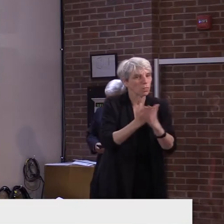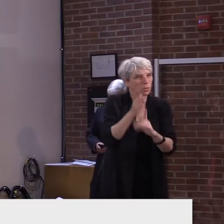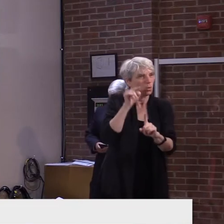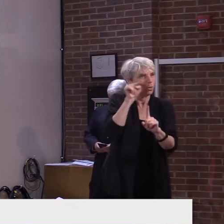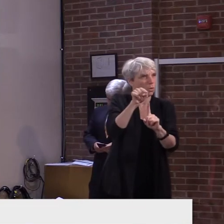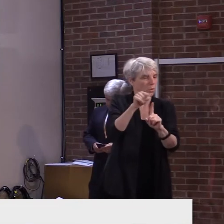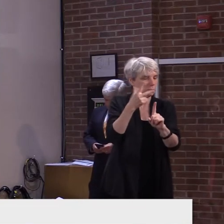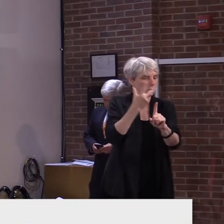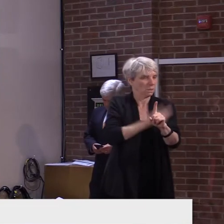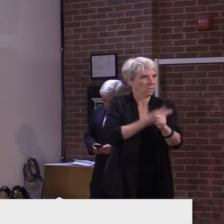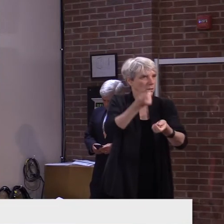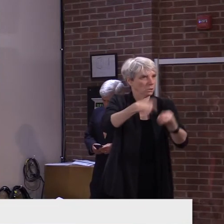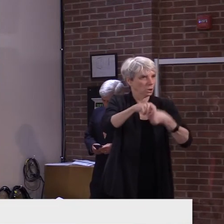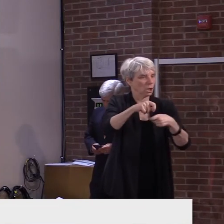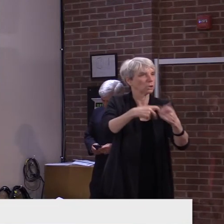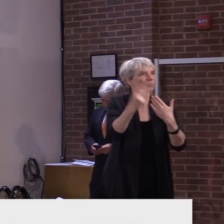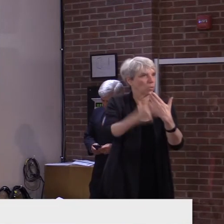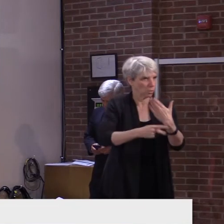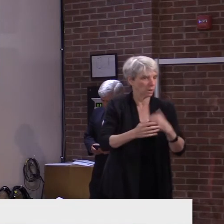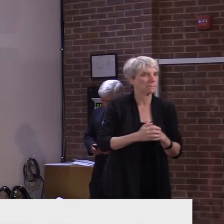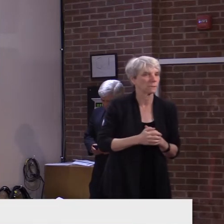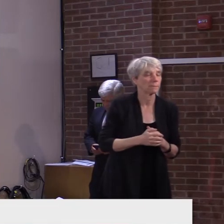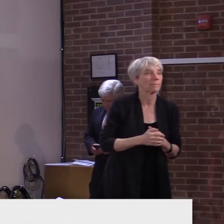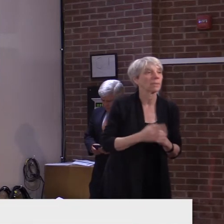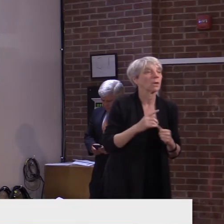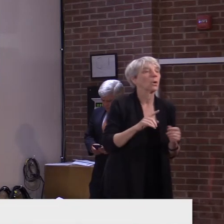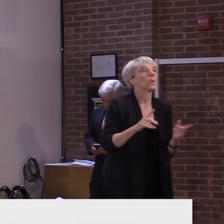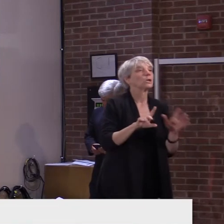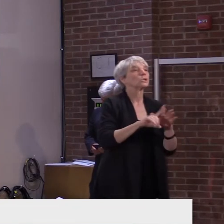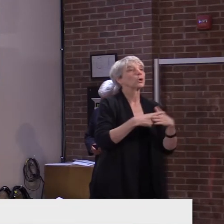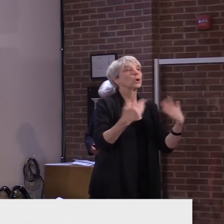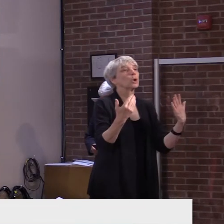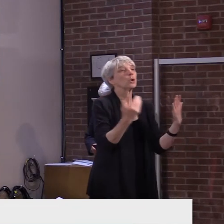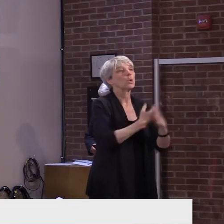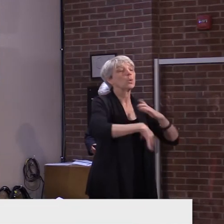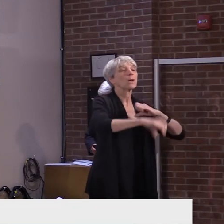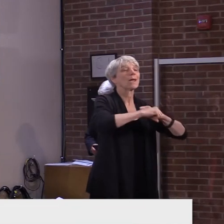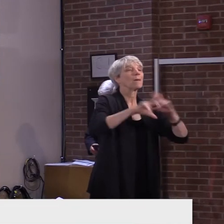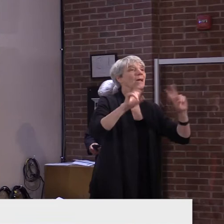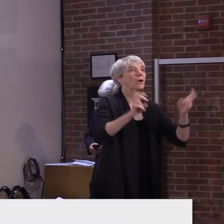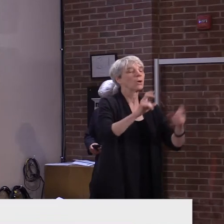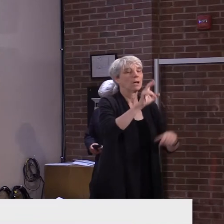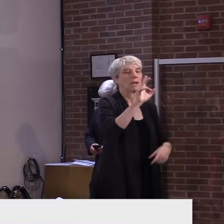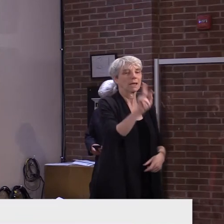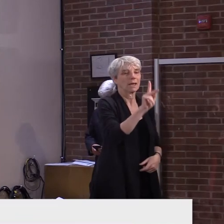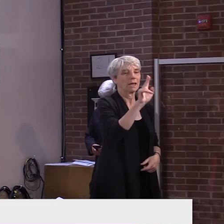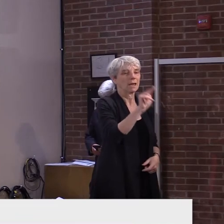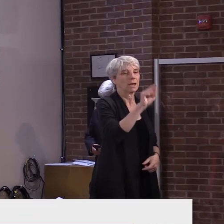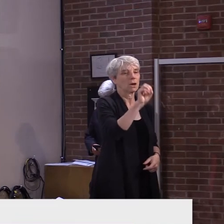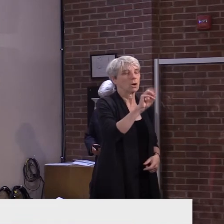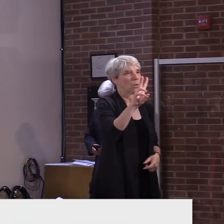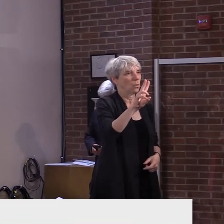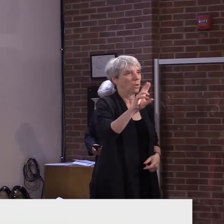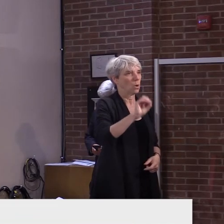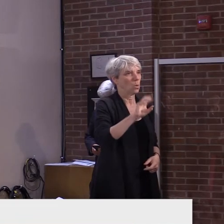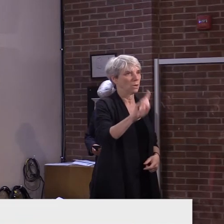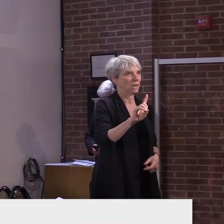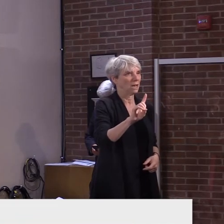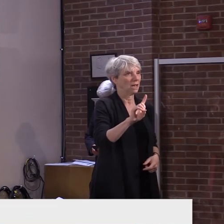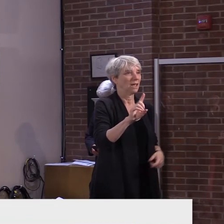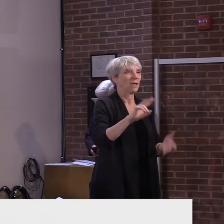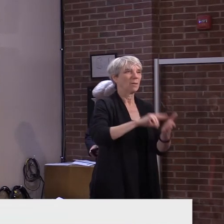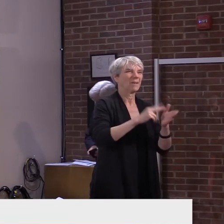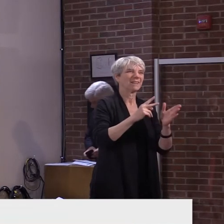programs. We have launched the No OD campaign, which is K-N-O-W-O-D, and